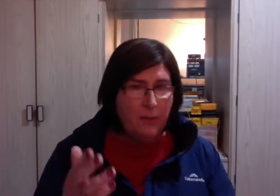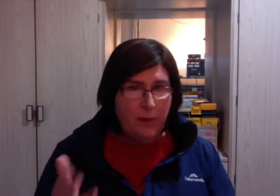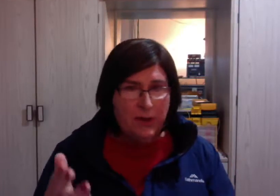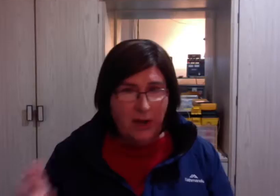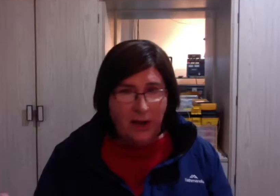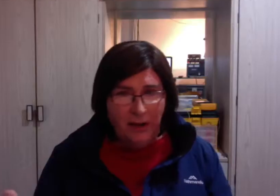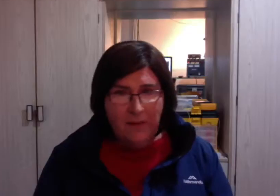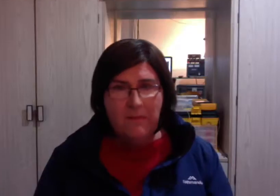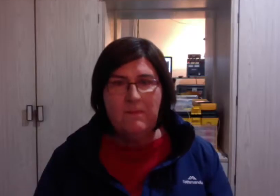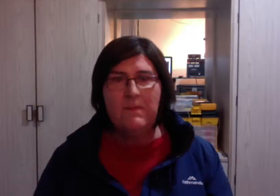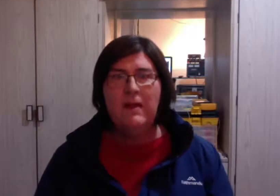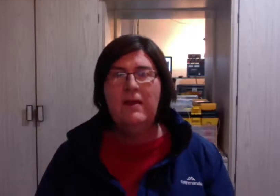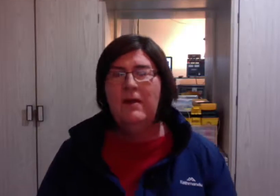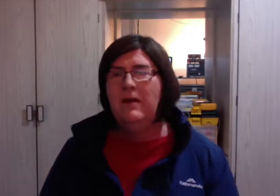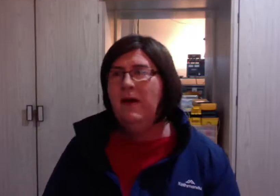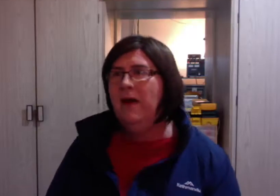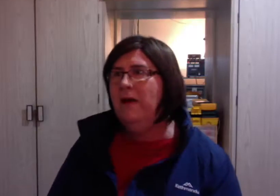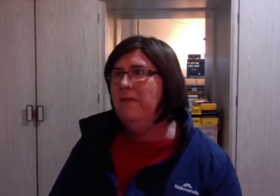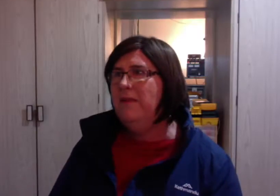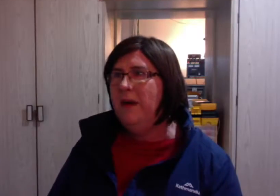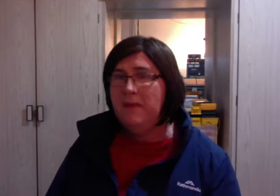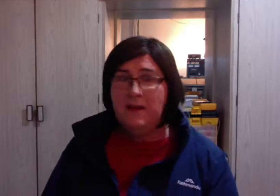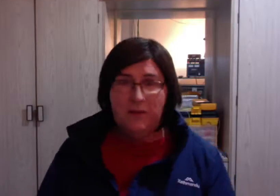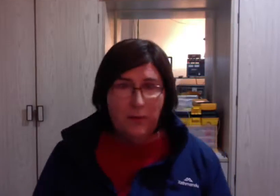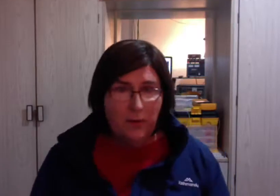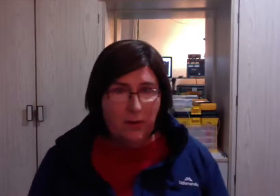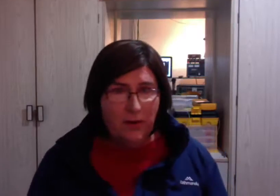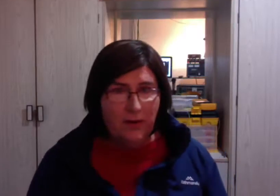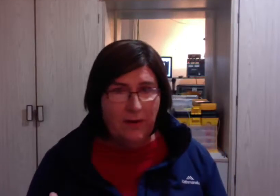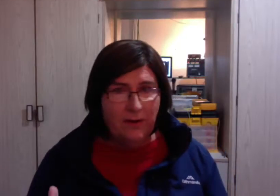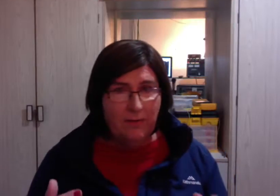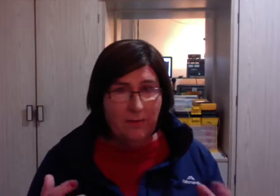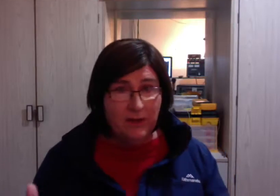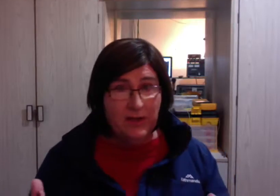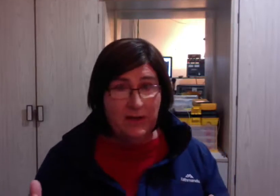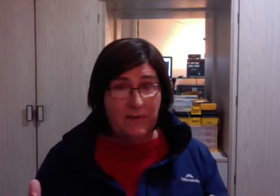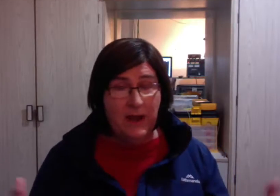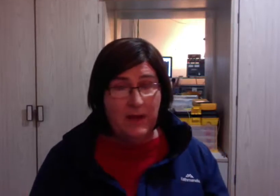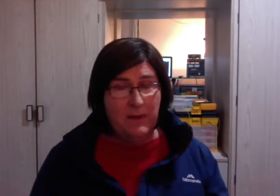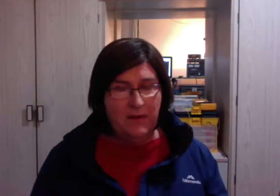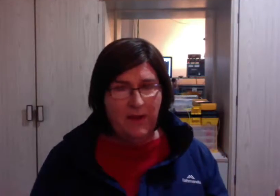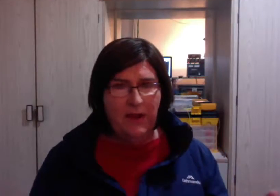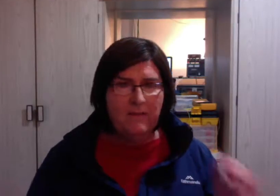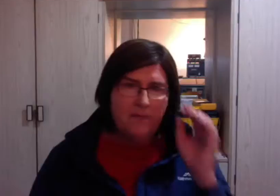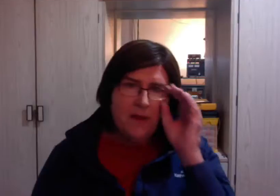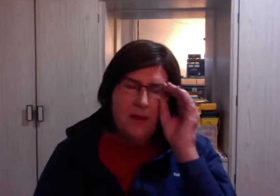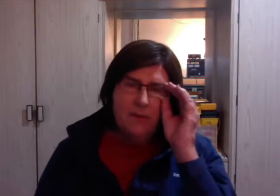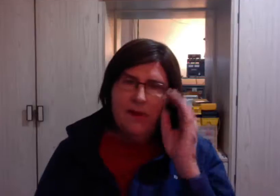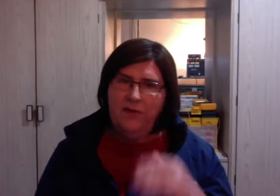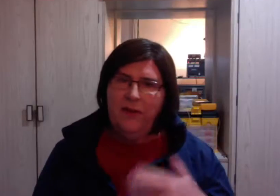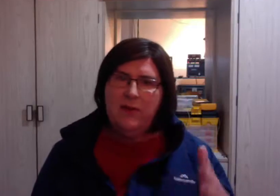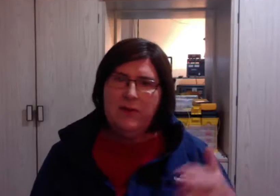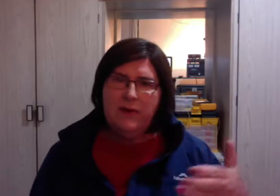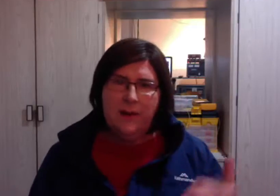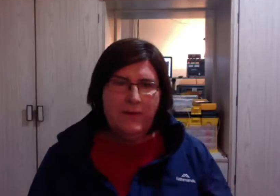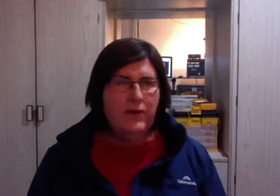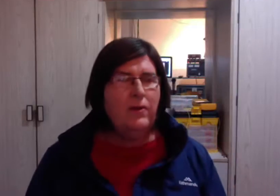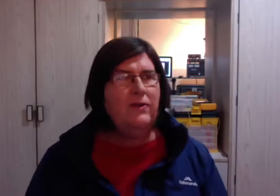per tyre. That means your pressure needs to be 80 psi. But let's say you do the numbers and it works out